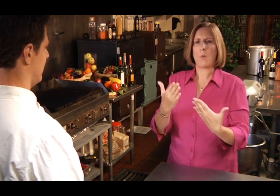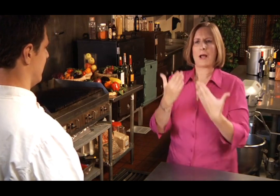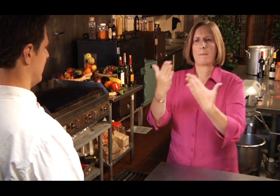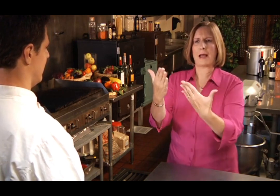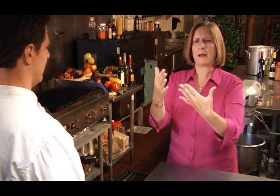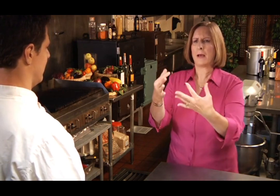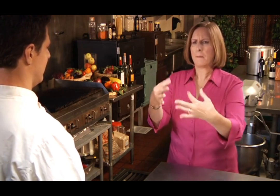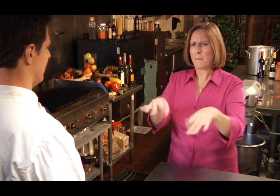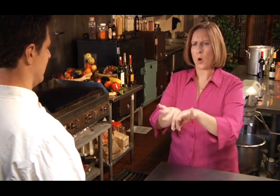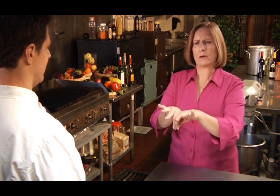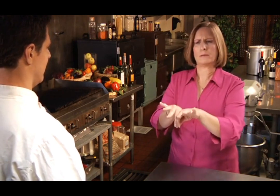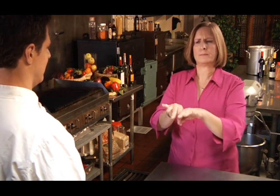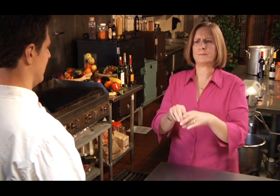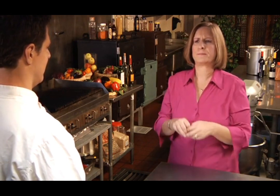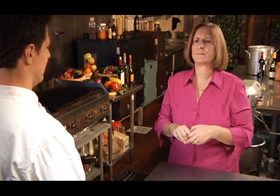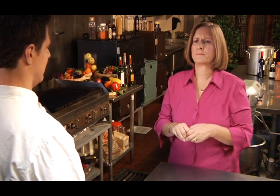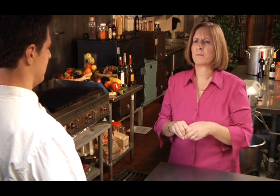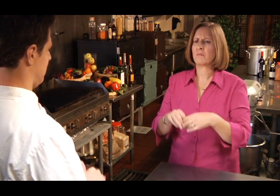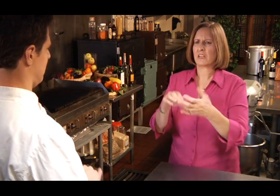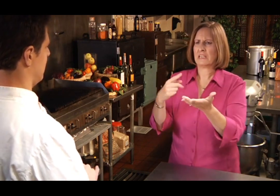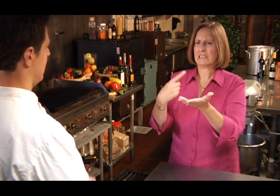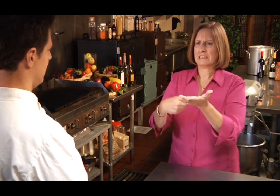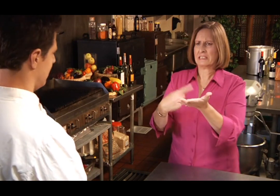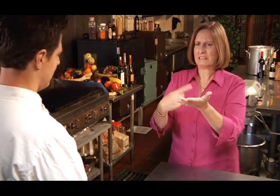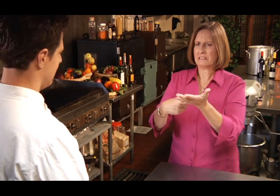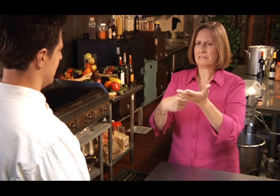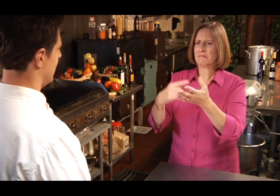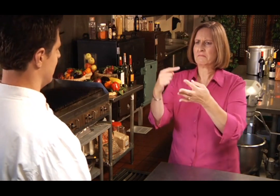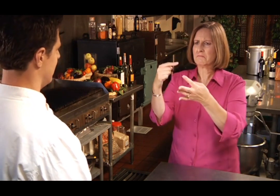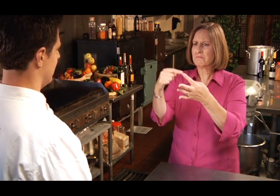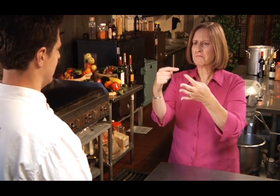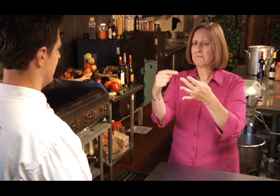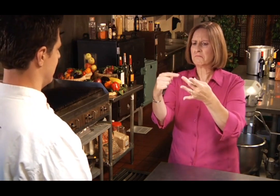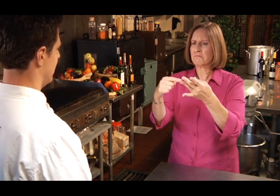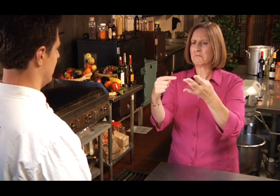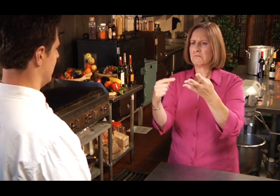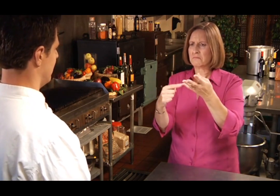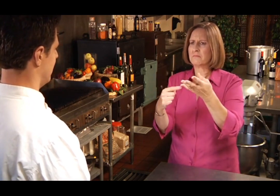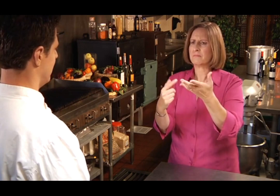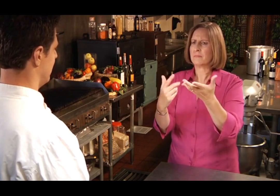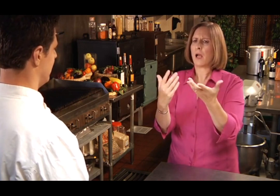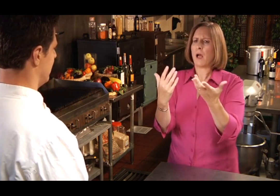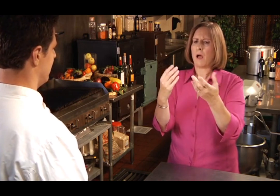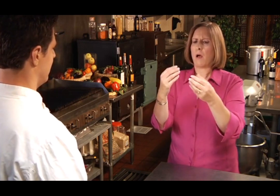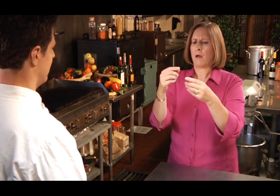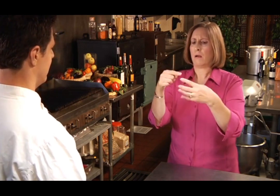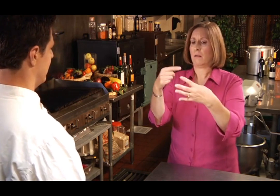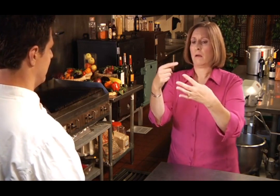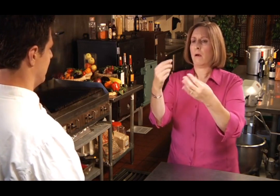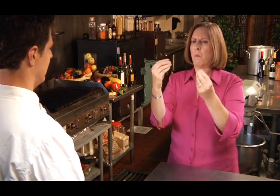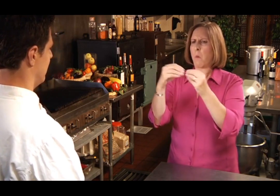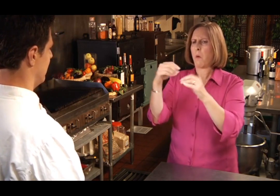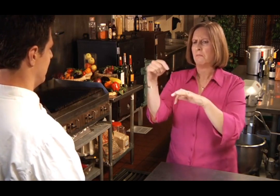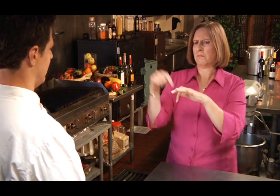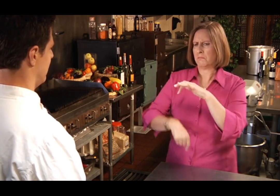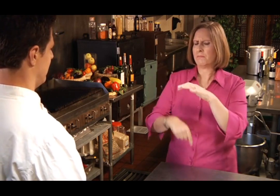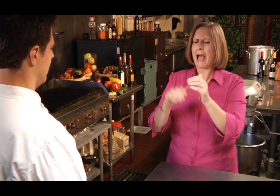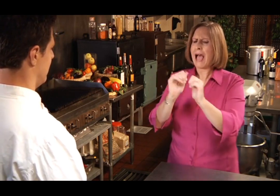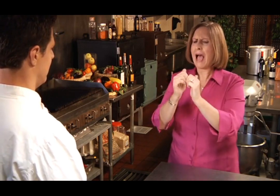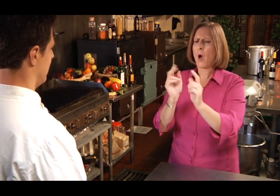key recommendations for this purpose. Let's review each of them and then we can talk about how to apply those recommendations to our own